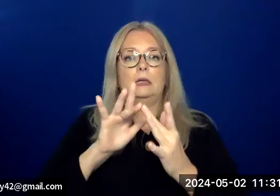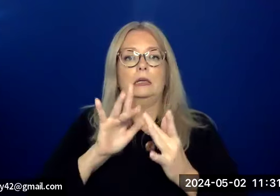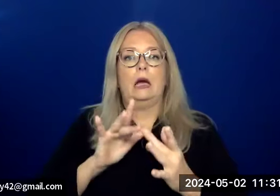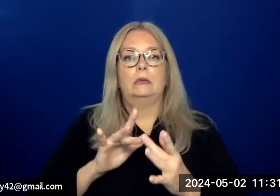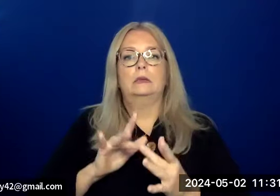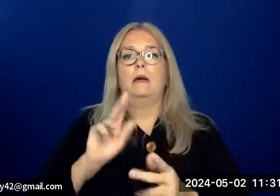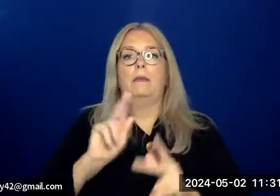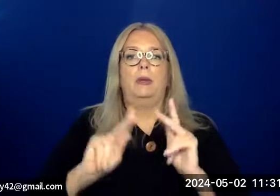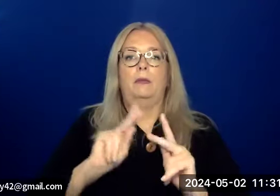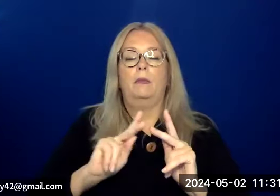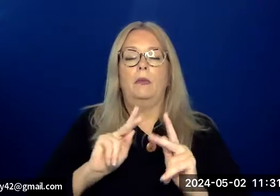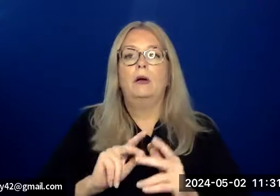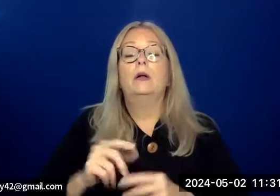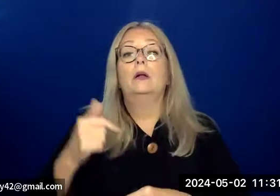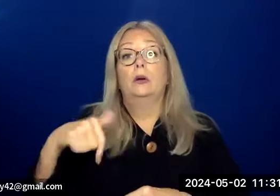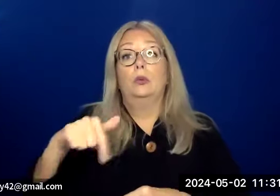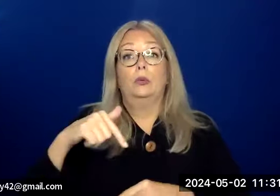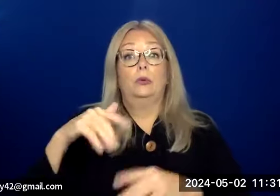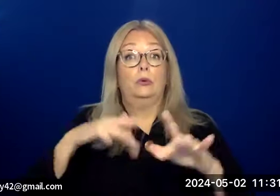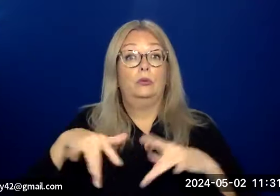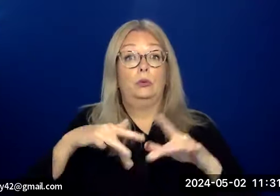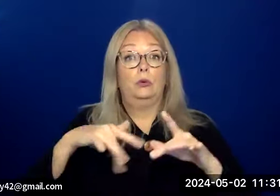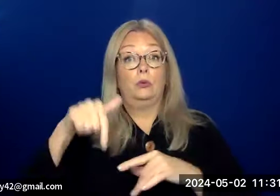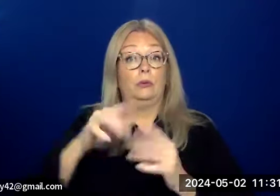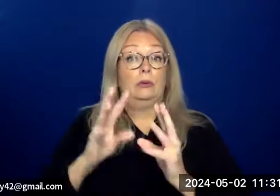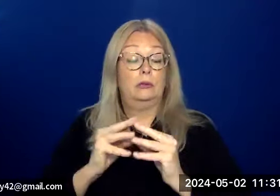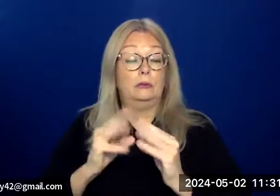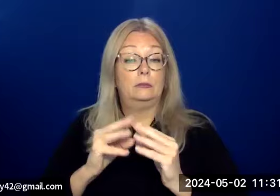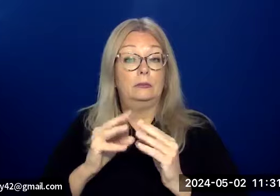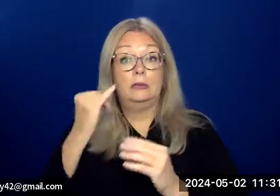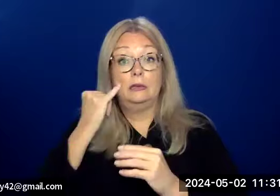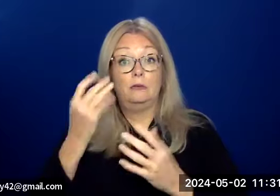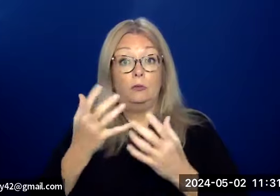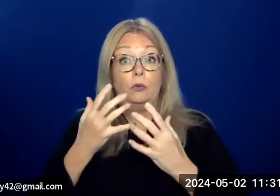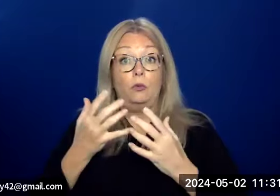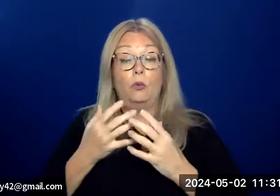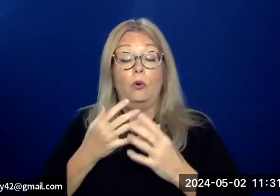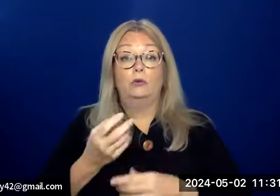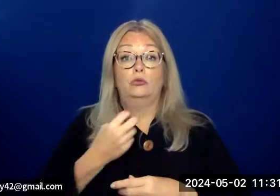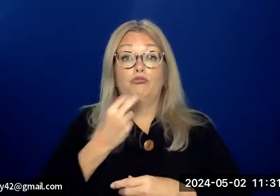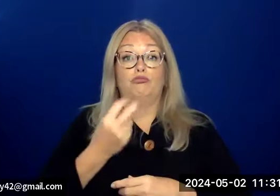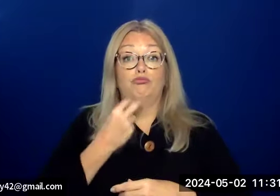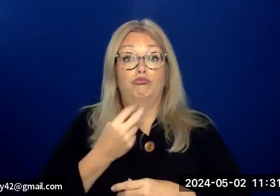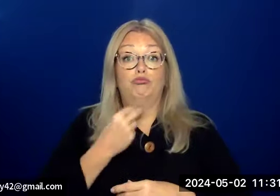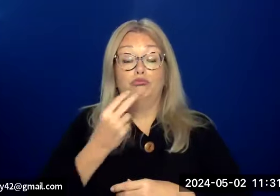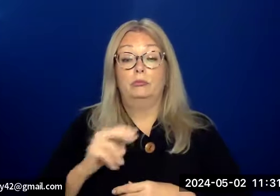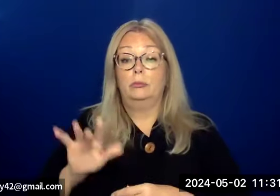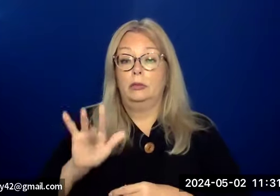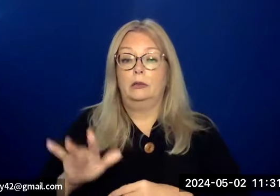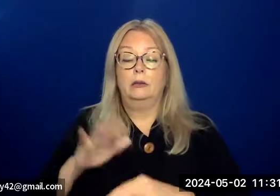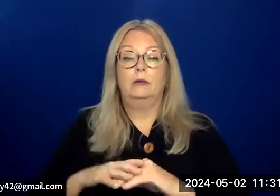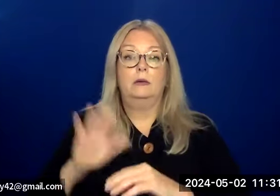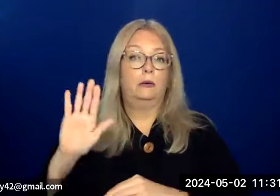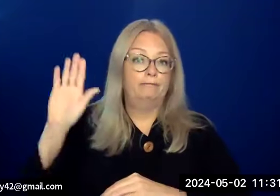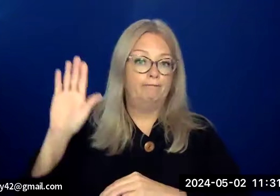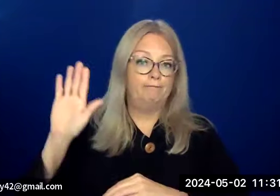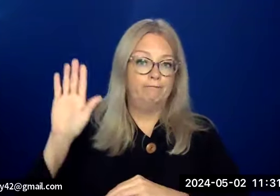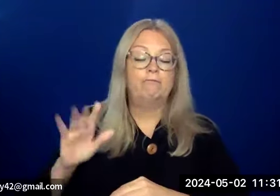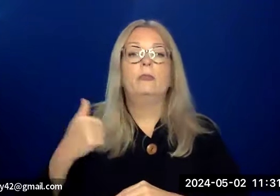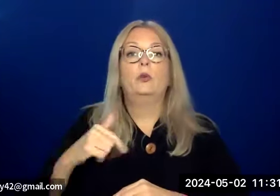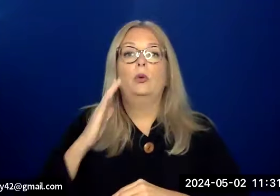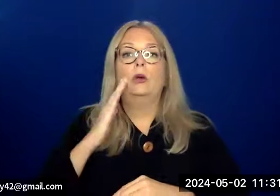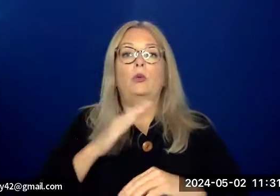meeting. If you wish to share your comments verbally, please raise your hand using the Zoom hand raise feature, and we will call on you in the order